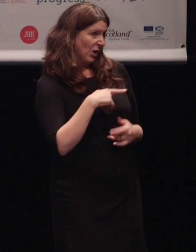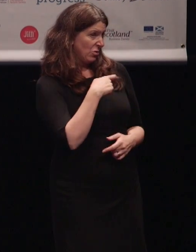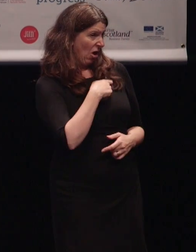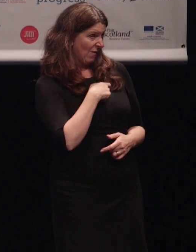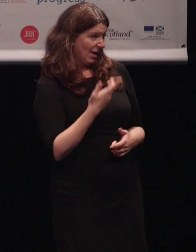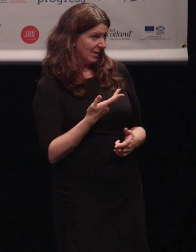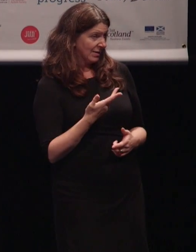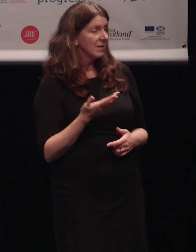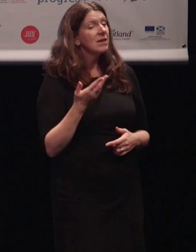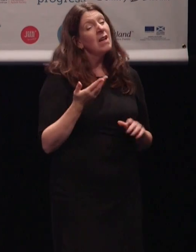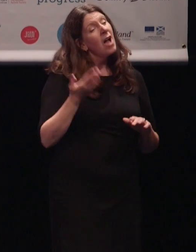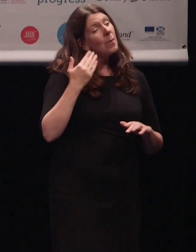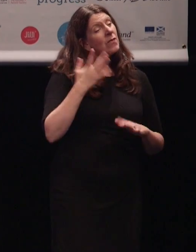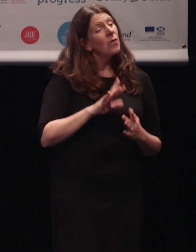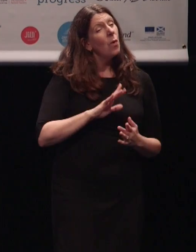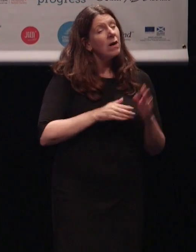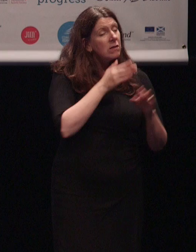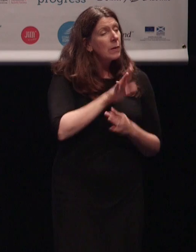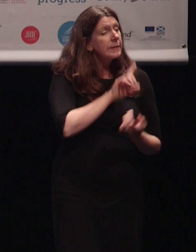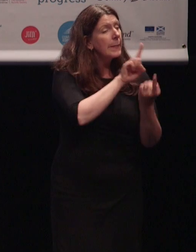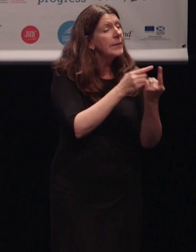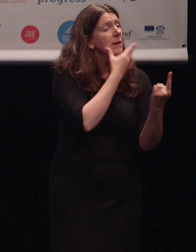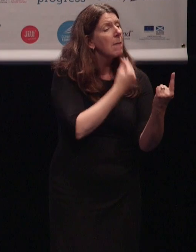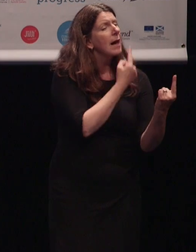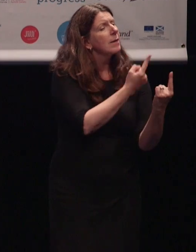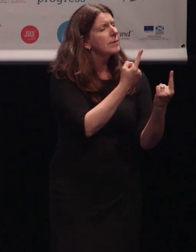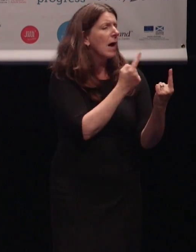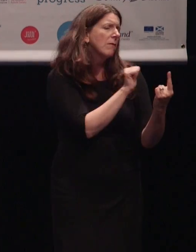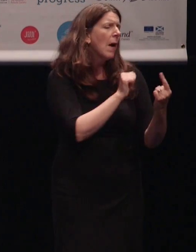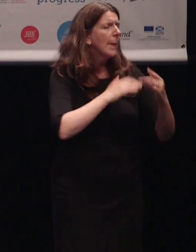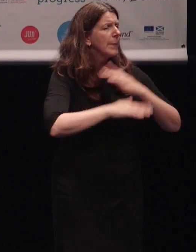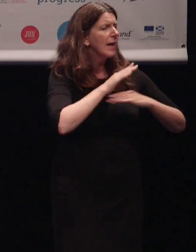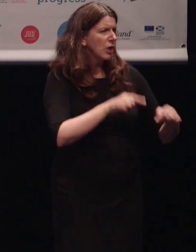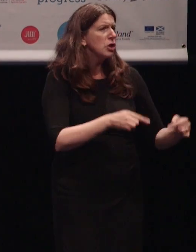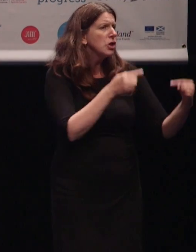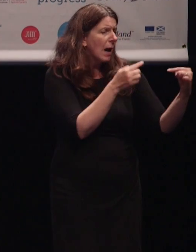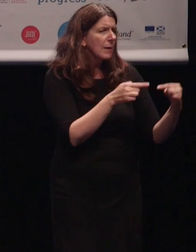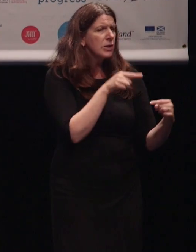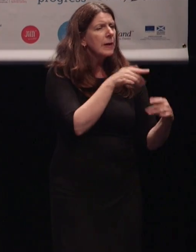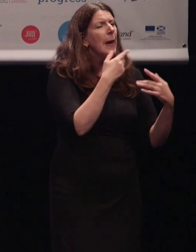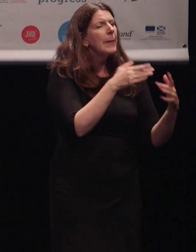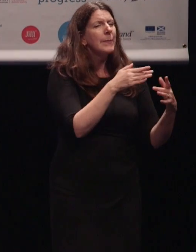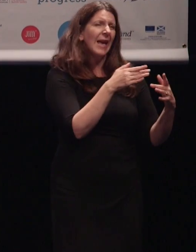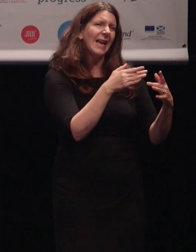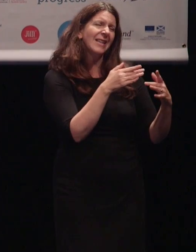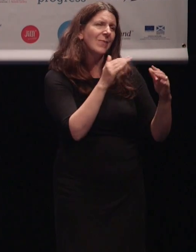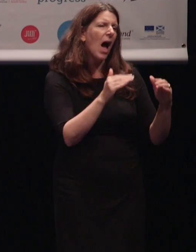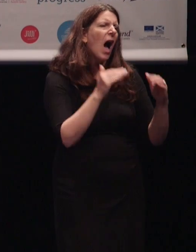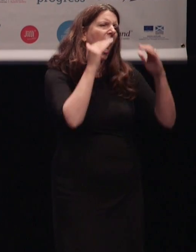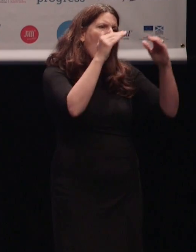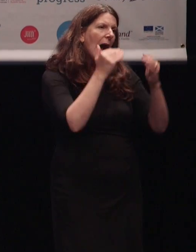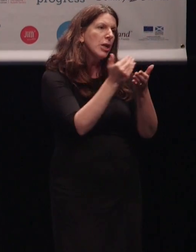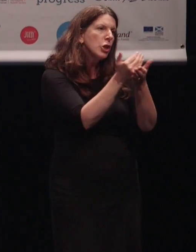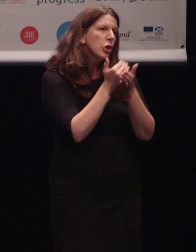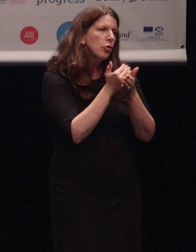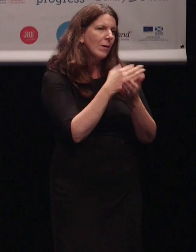who was, had a very severe challenging behavior. Actually, he was locked up in a clinic with the highest security in Sweden